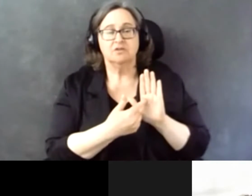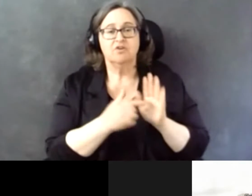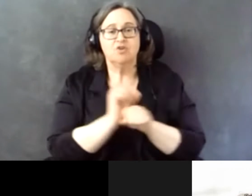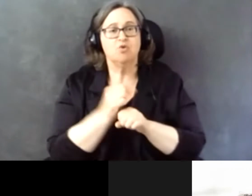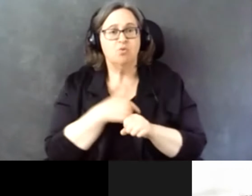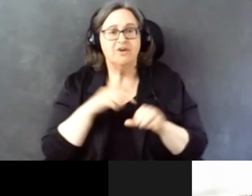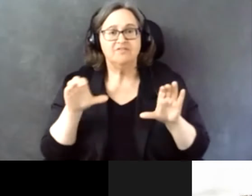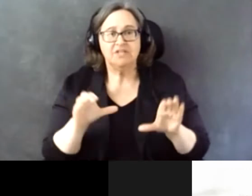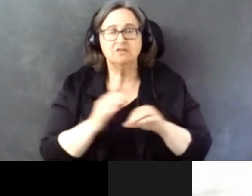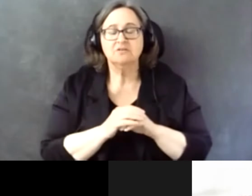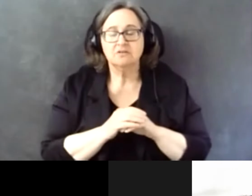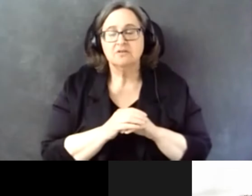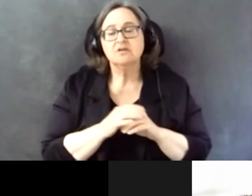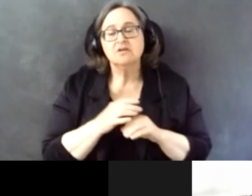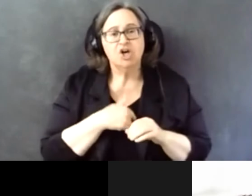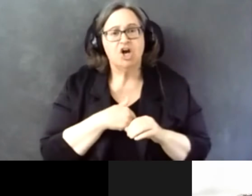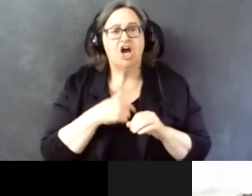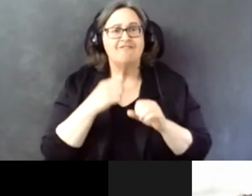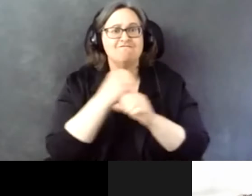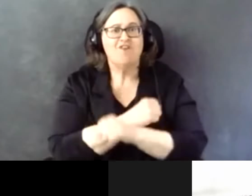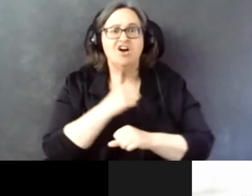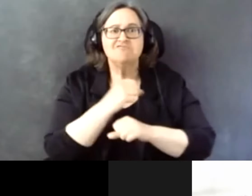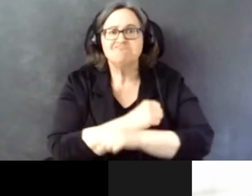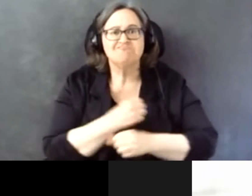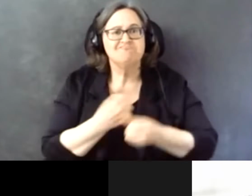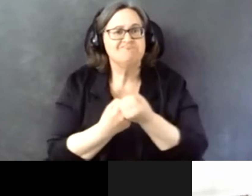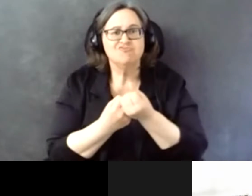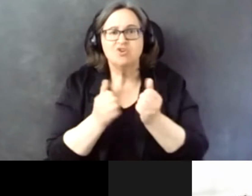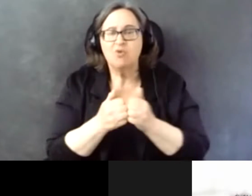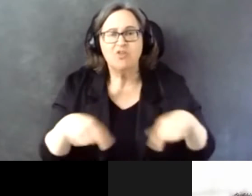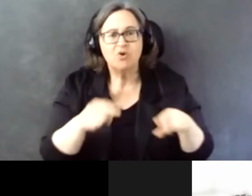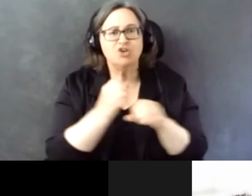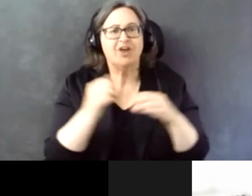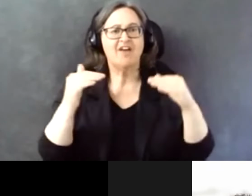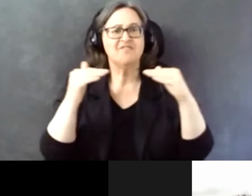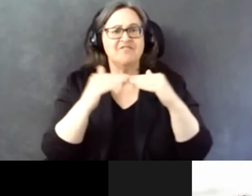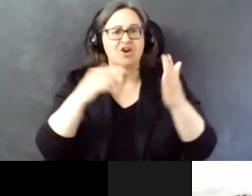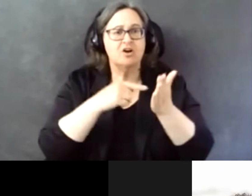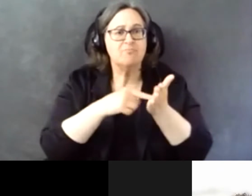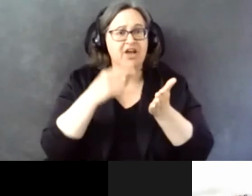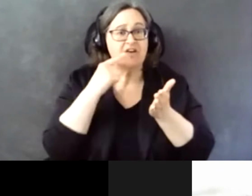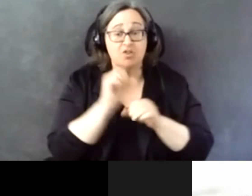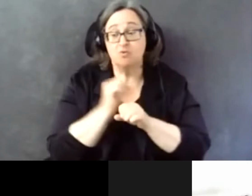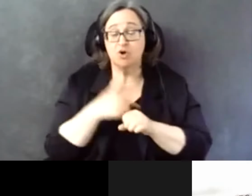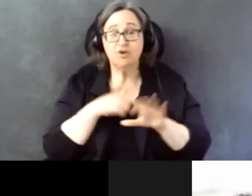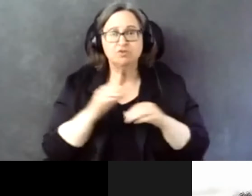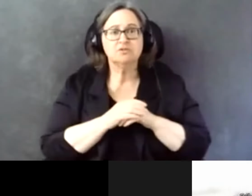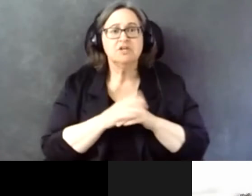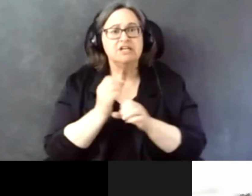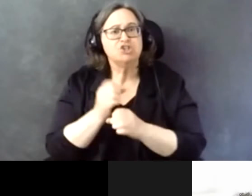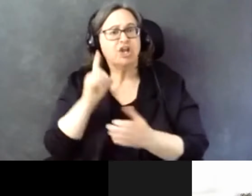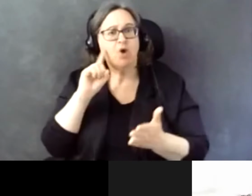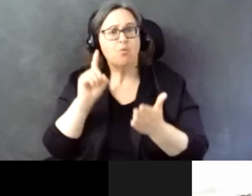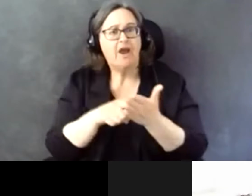we all have done um i have fought alongside you to get uh fair pay for the work that we do to get recognition